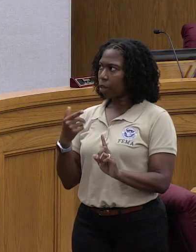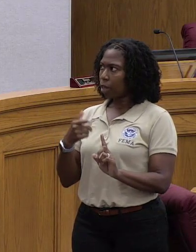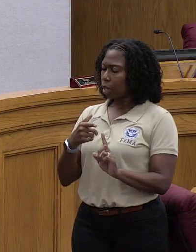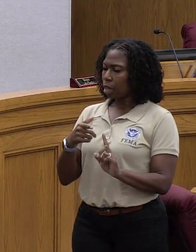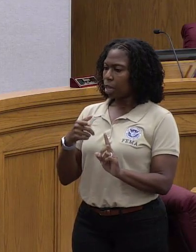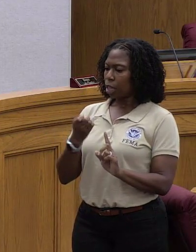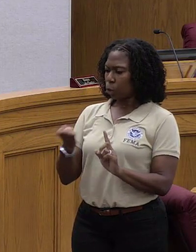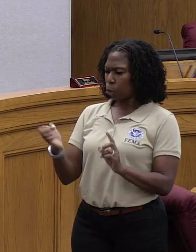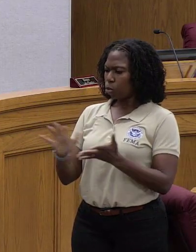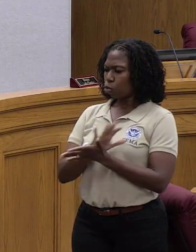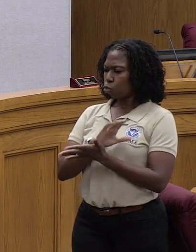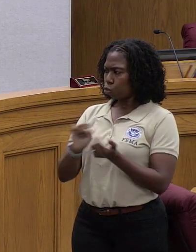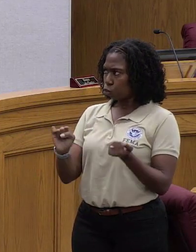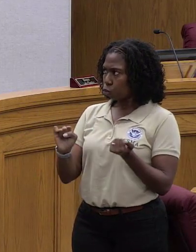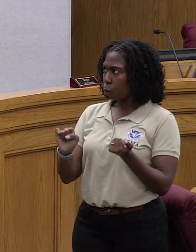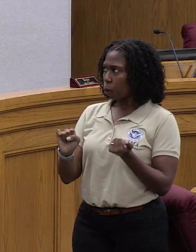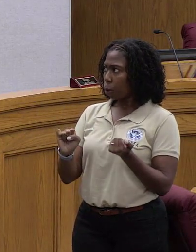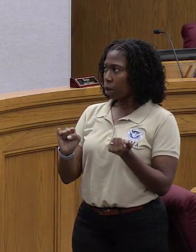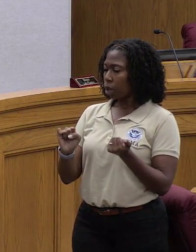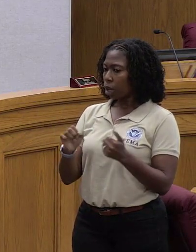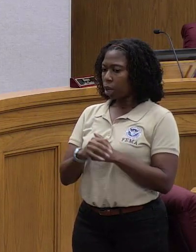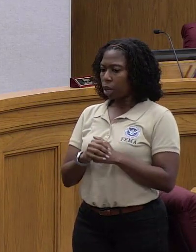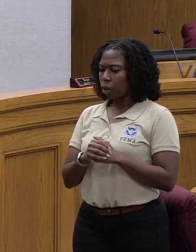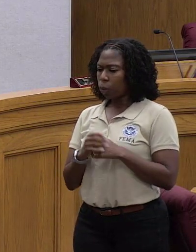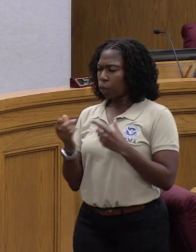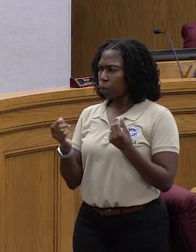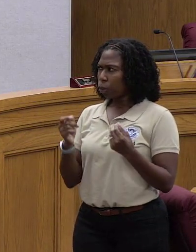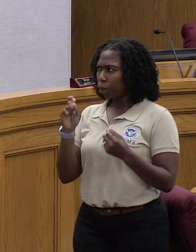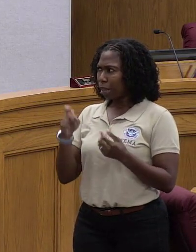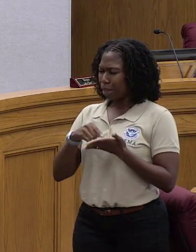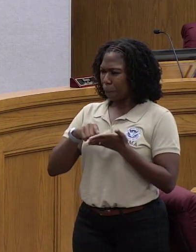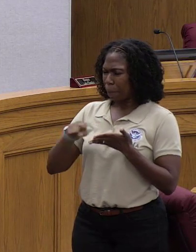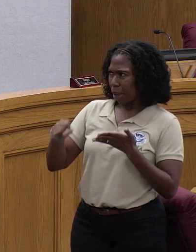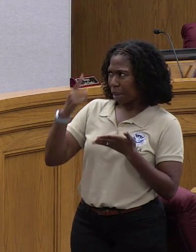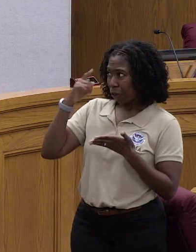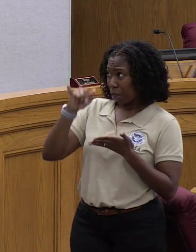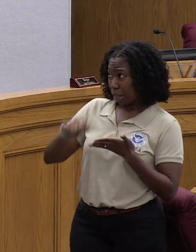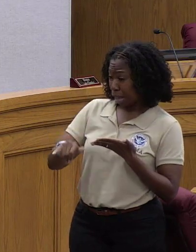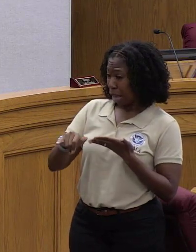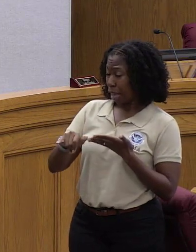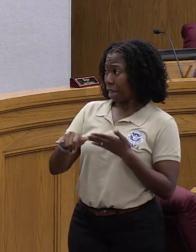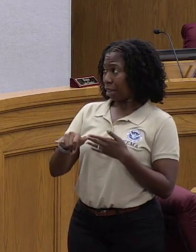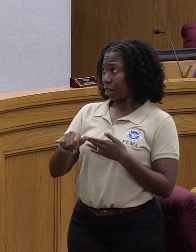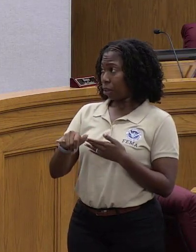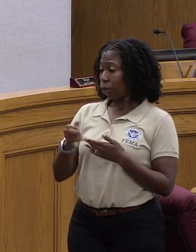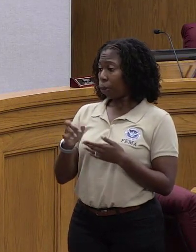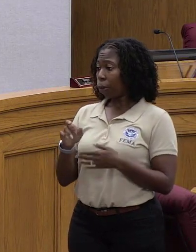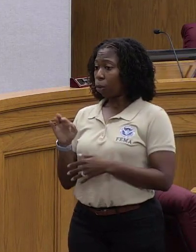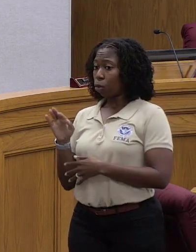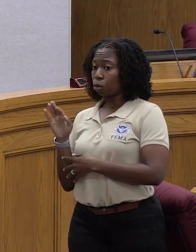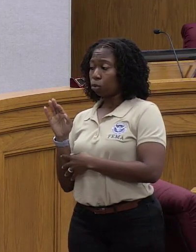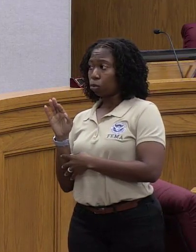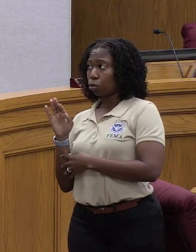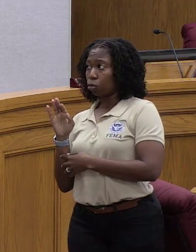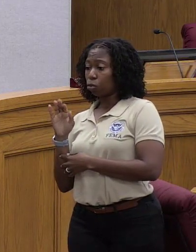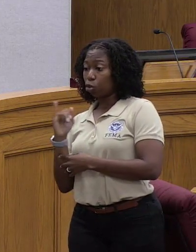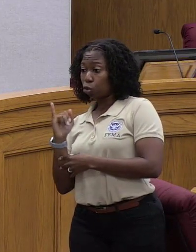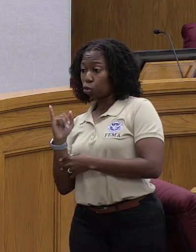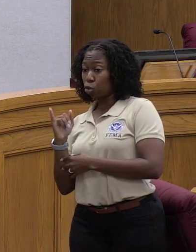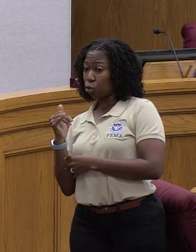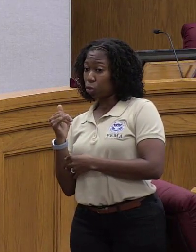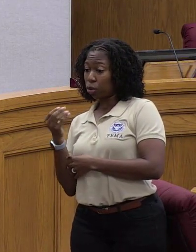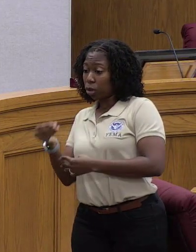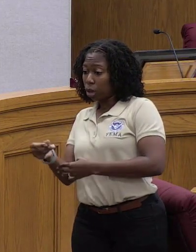by the hurricane? Will they have to pay for it, or is that something that your insurance covers,